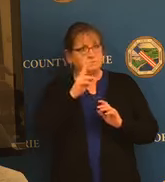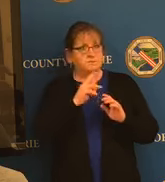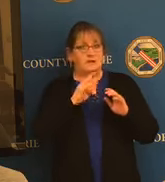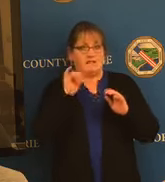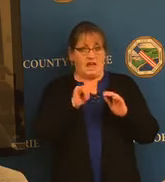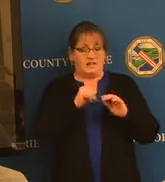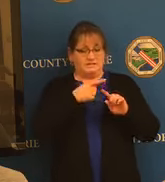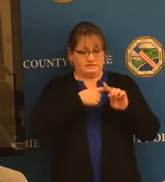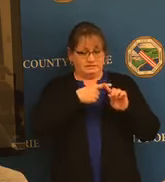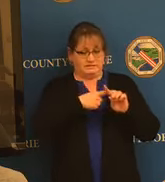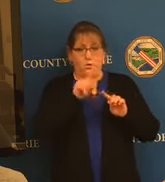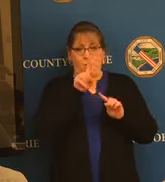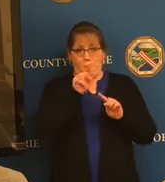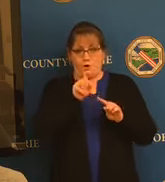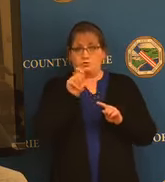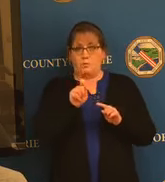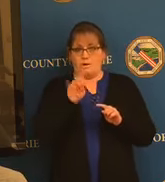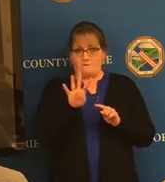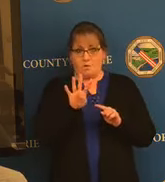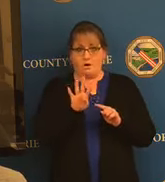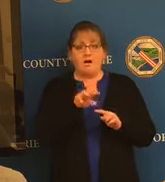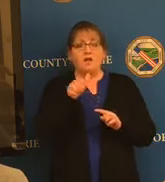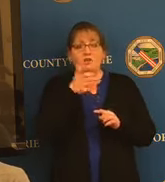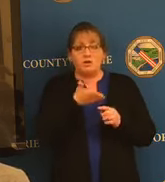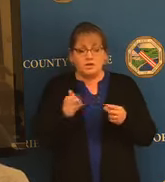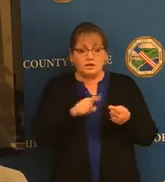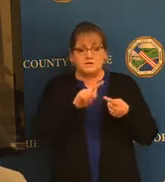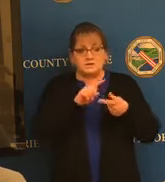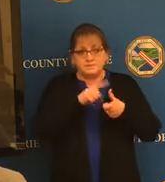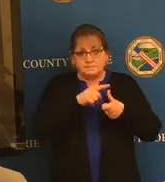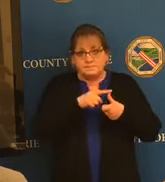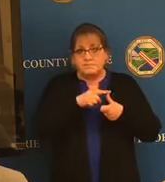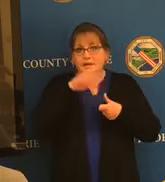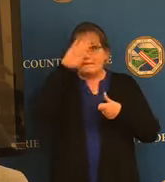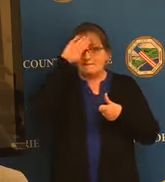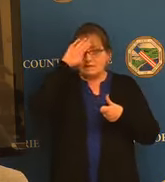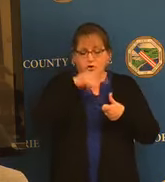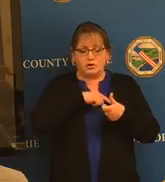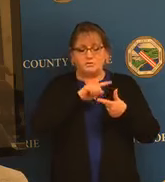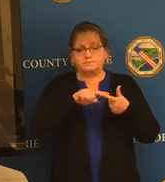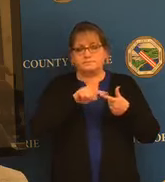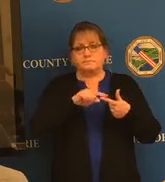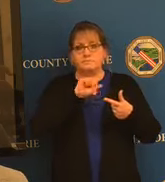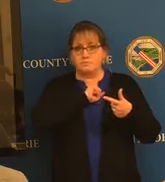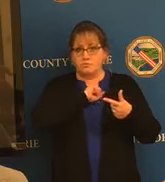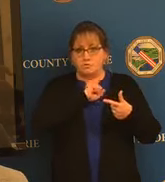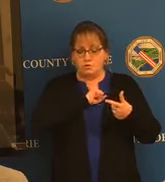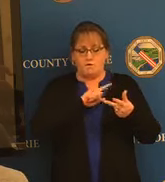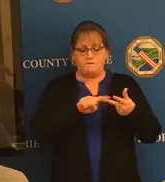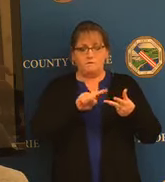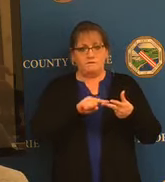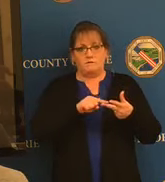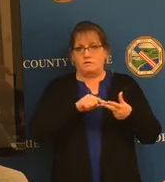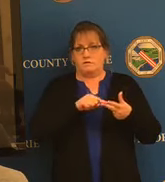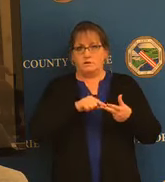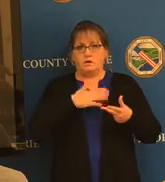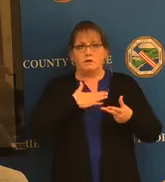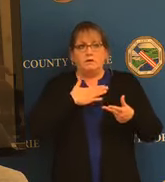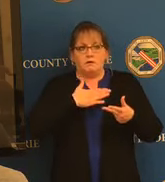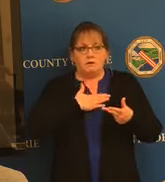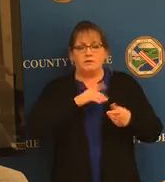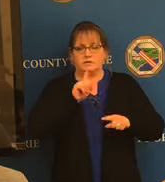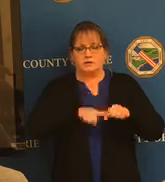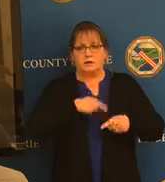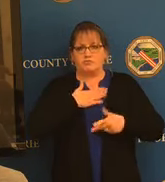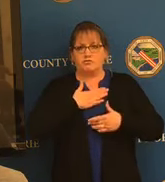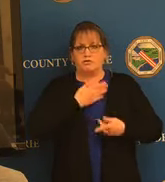100.4. Other symptoms including, so we want to look for a fever and either cough or shortness of breath. So those are